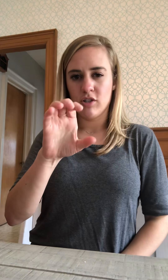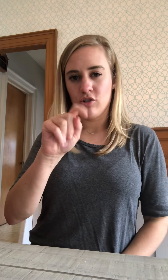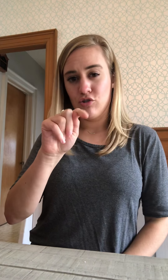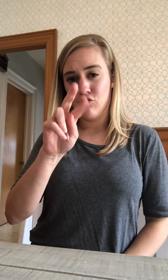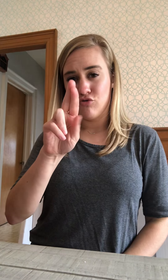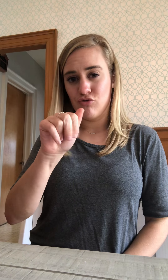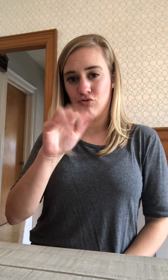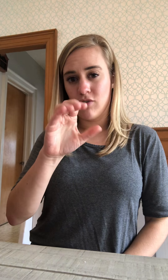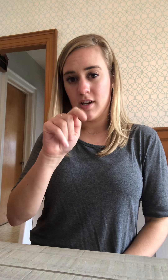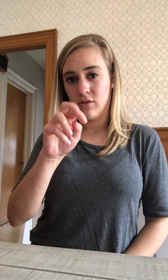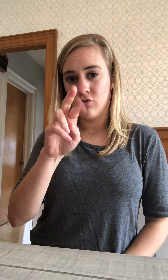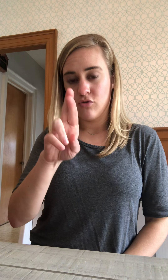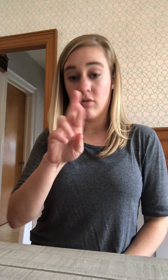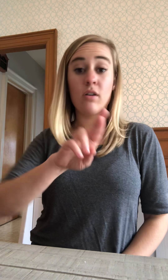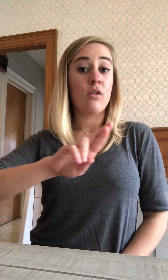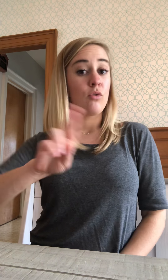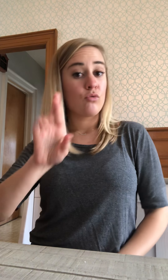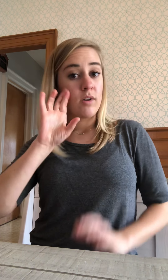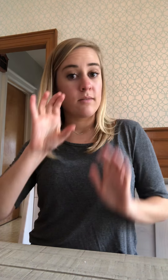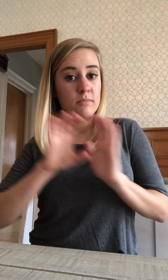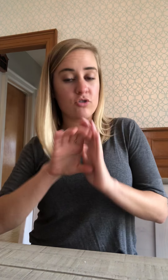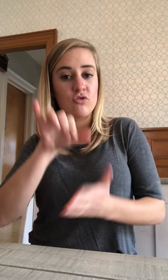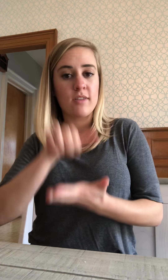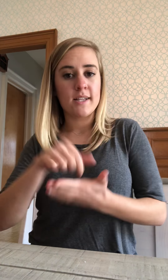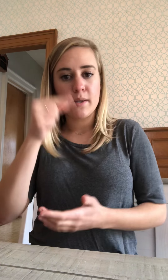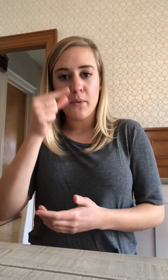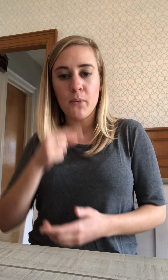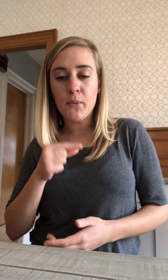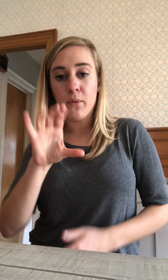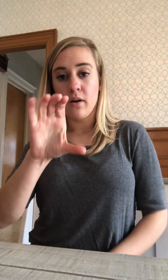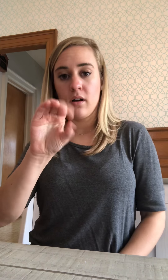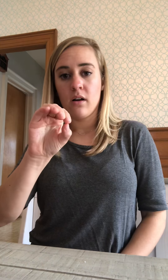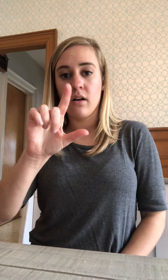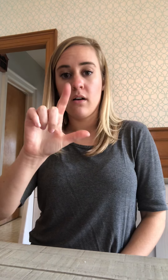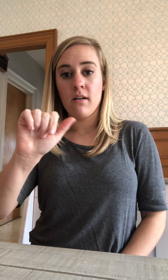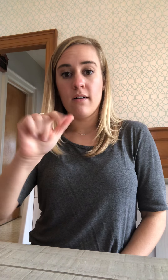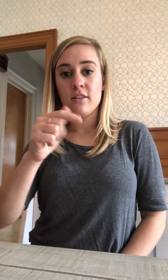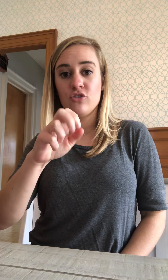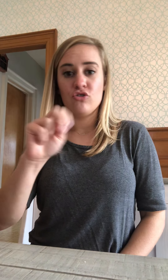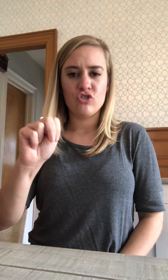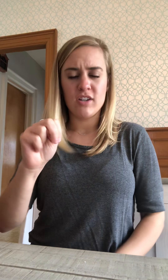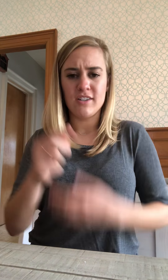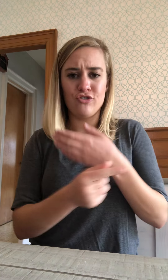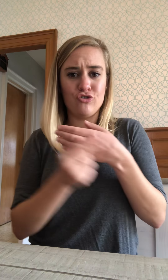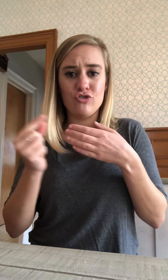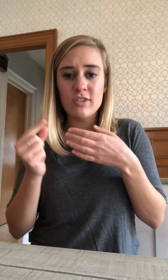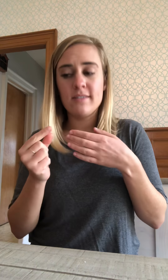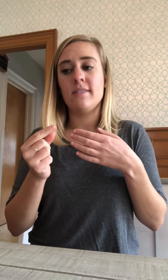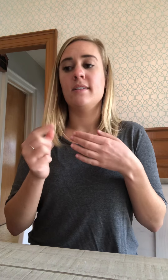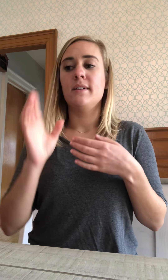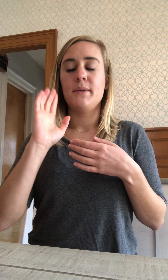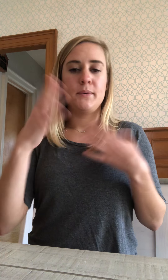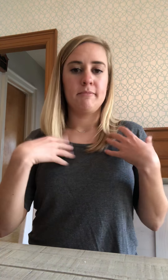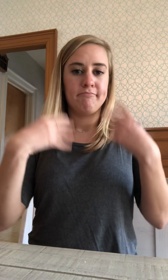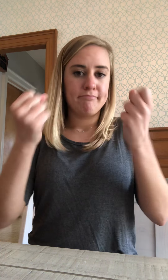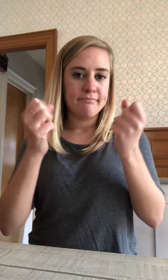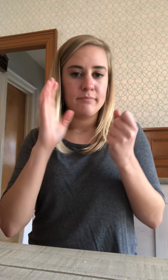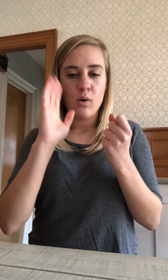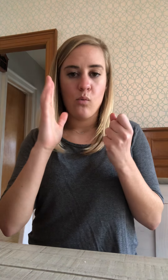thin collagen sheet, which will ultimately resorb, and there will be some scarring, but that will allow the globe to be supported.